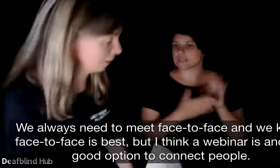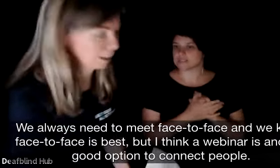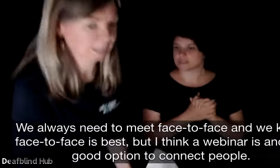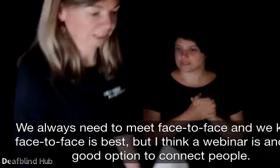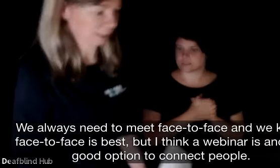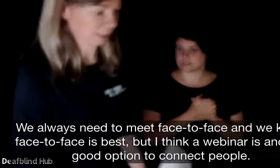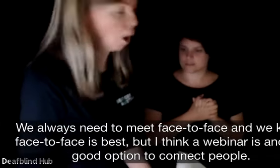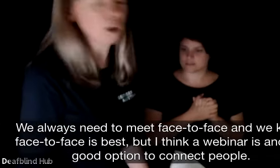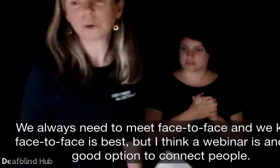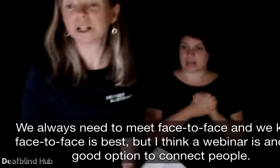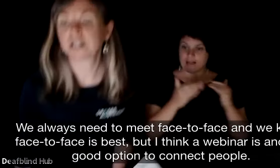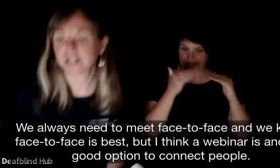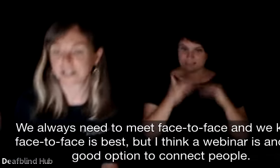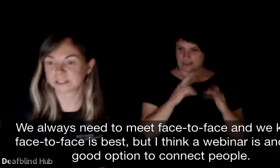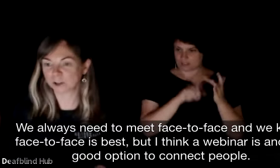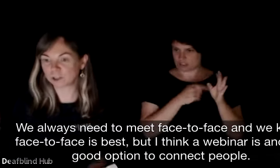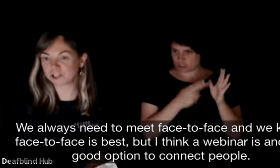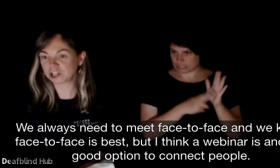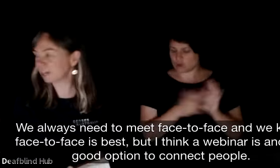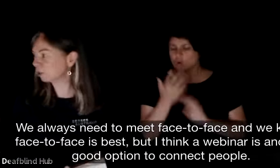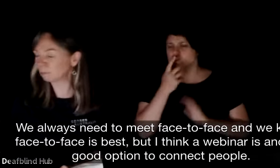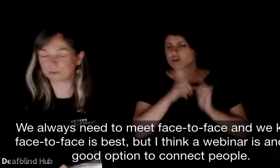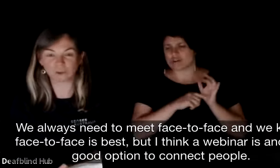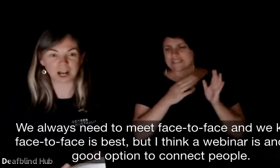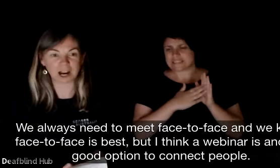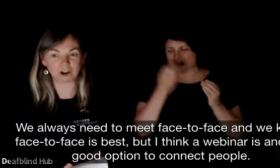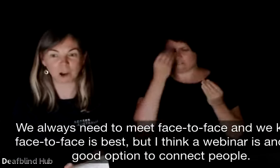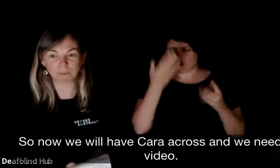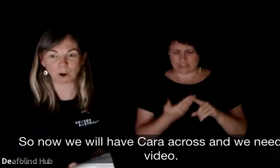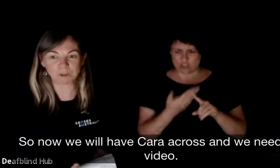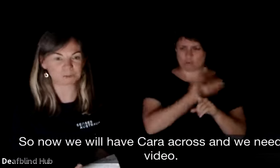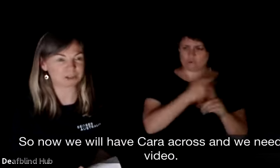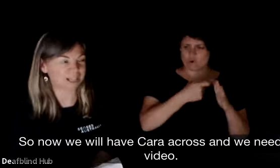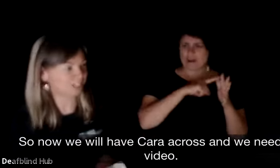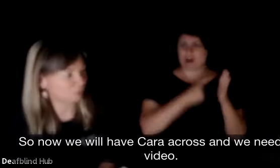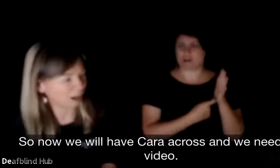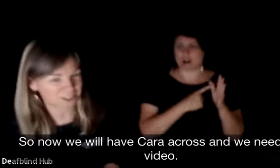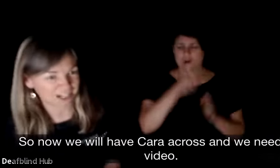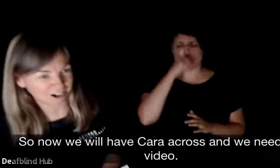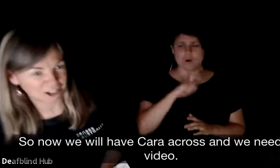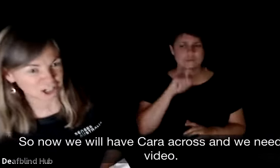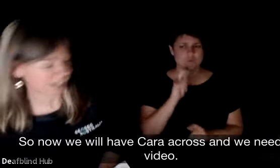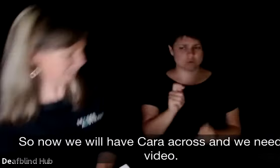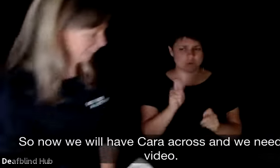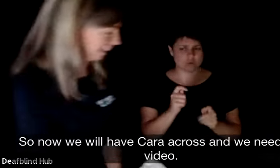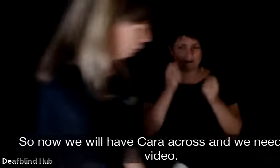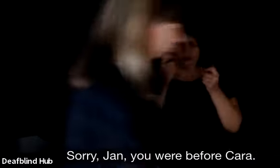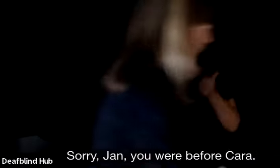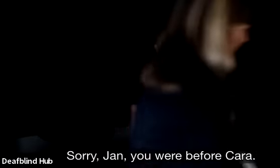And then Jan. Oh, sorry, Jan, you were before Cara. I promise we'll get to you after Cara,